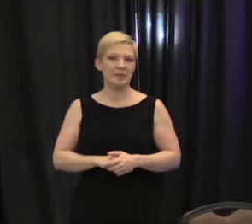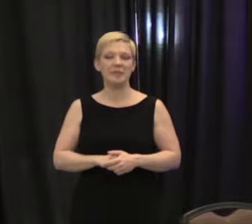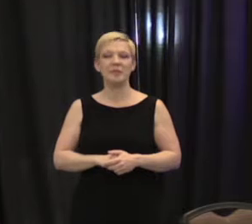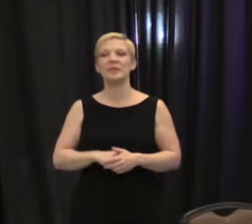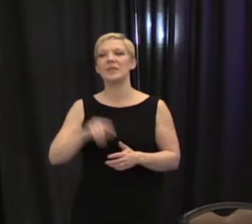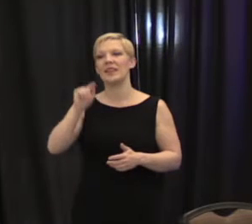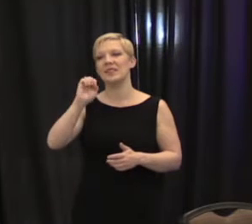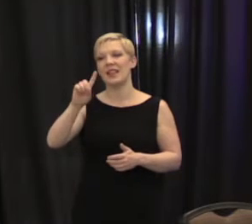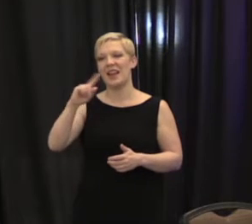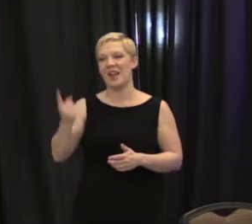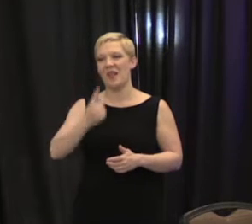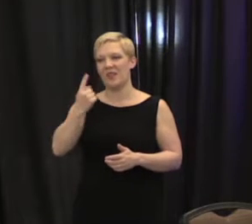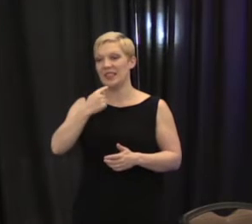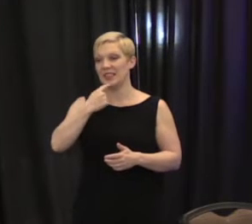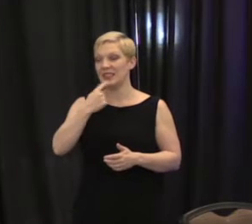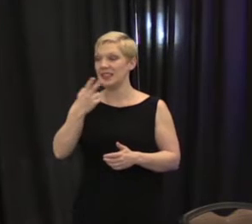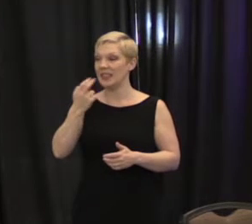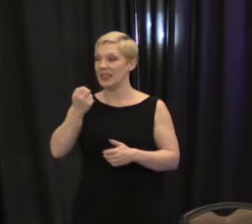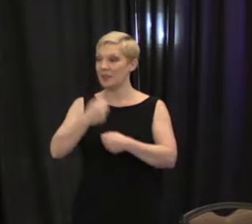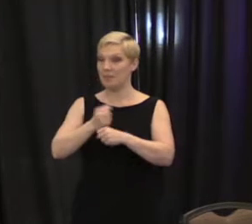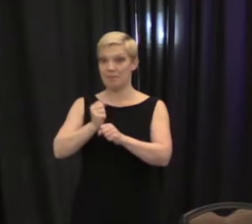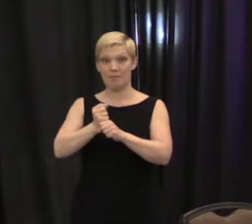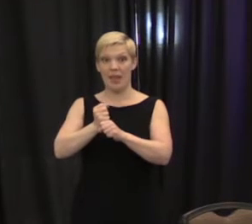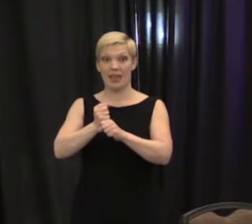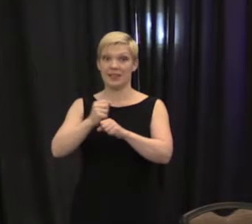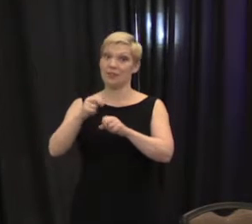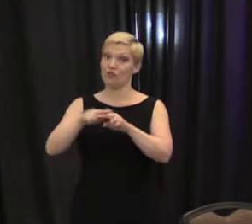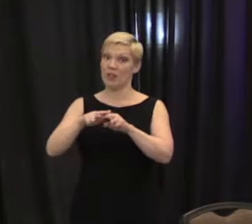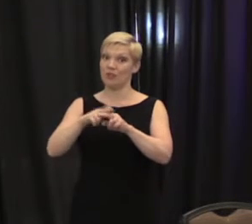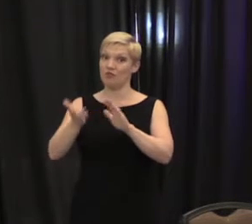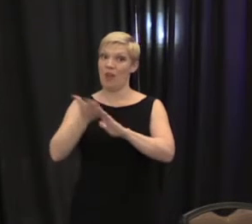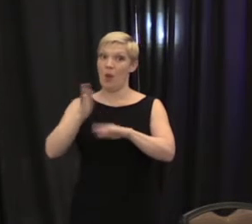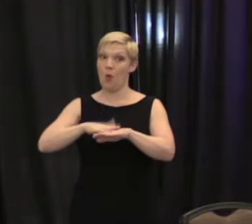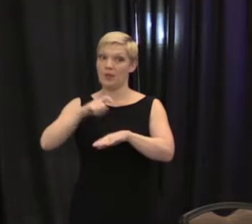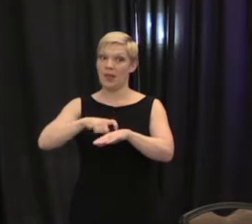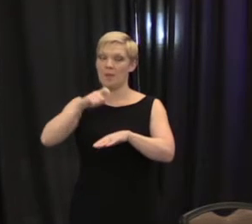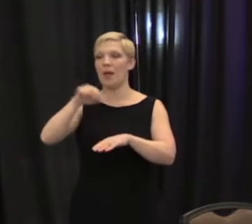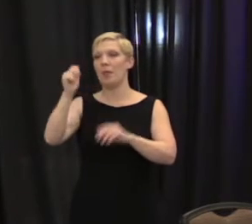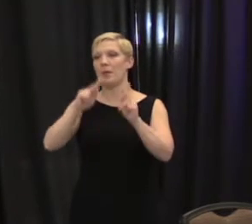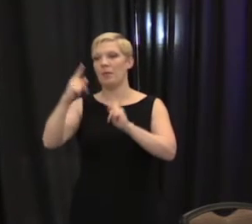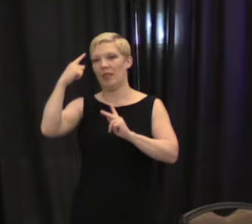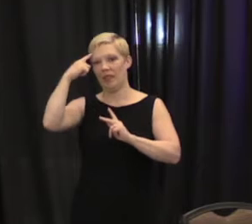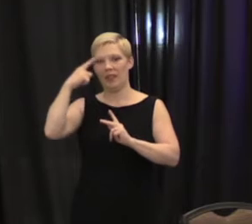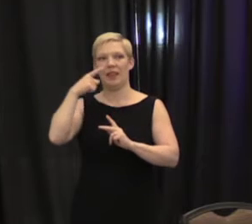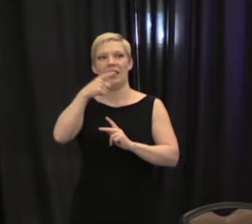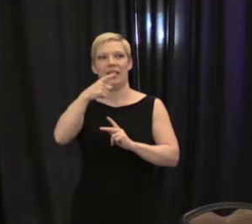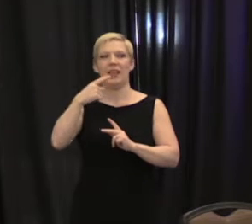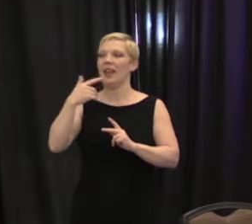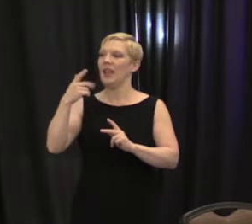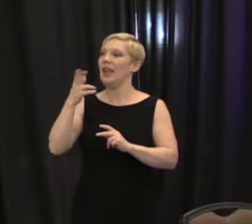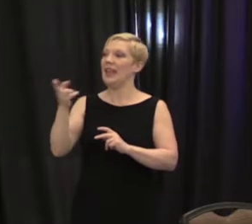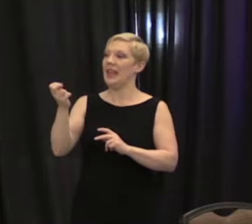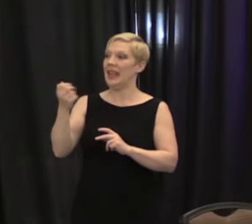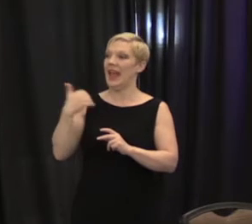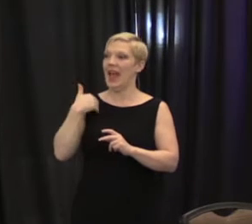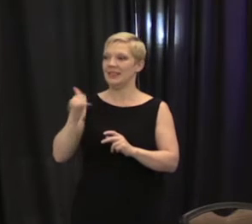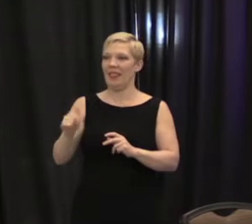Ted always says he makes the trains run on time. Other people say they think he has the taser to keep me